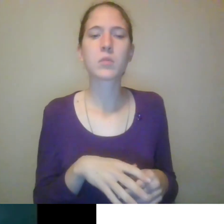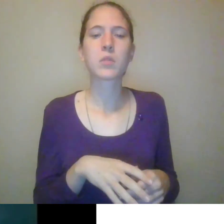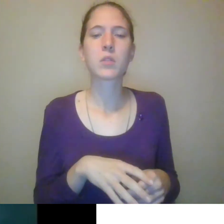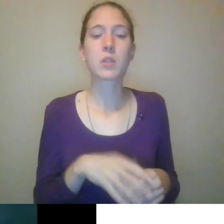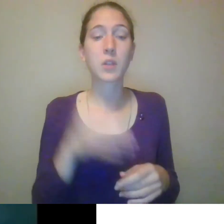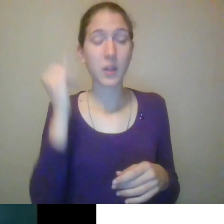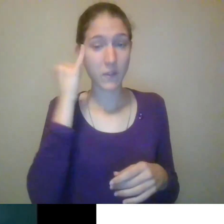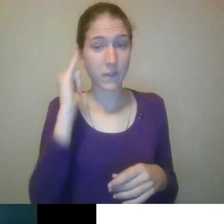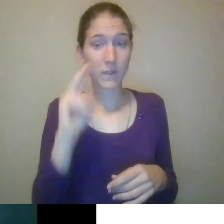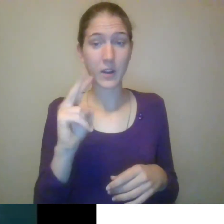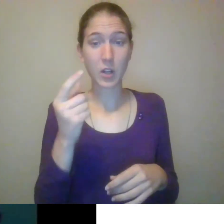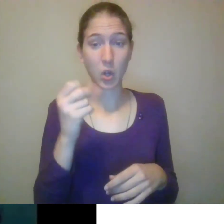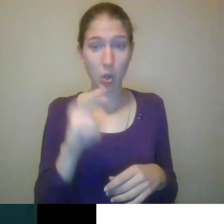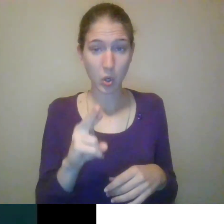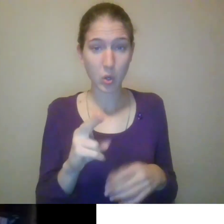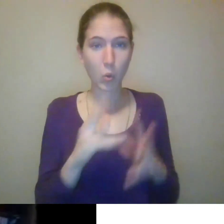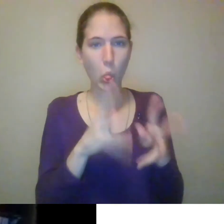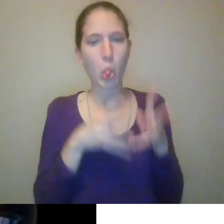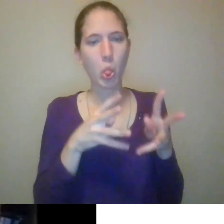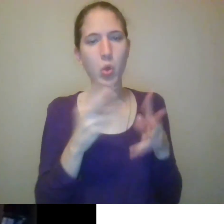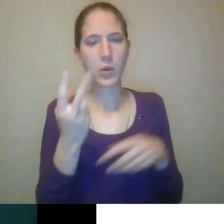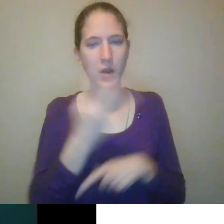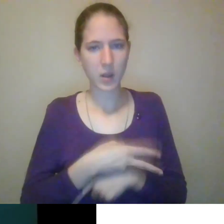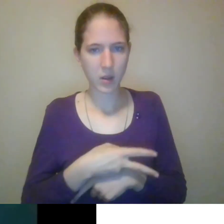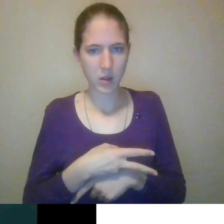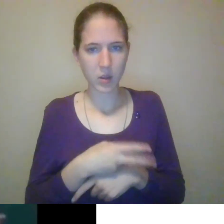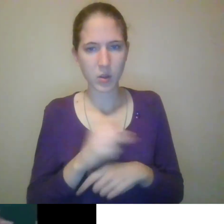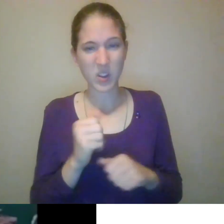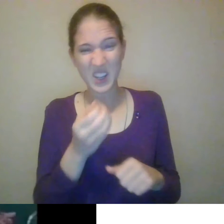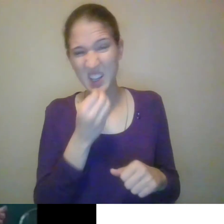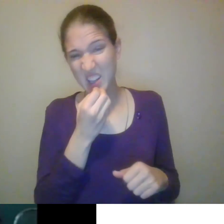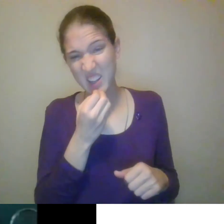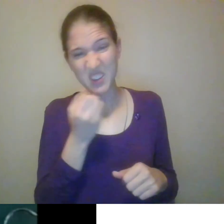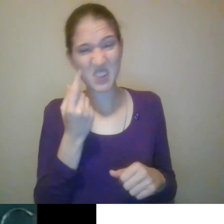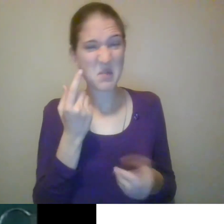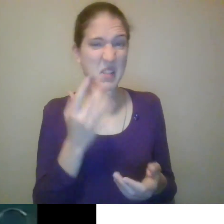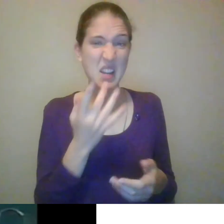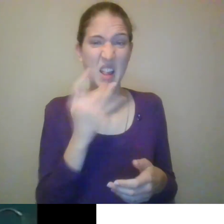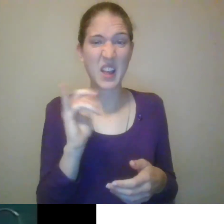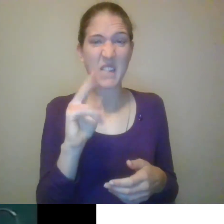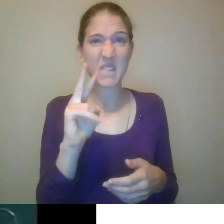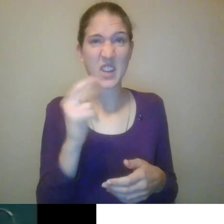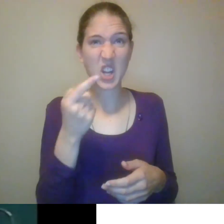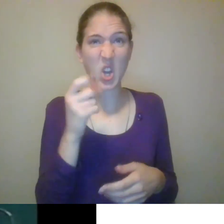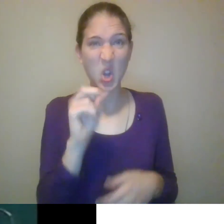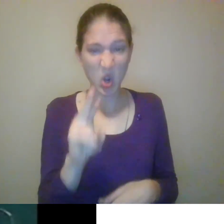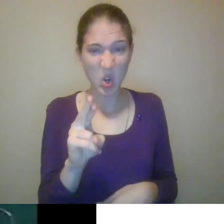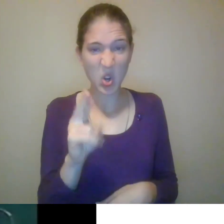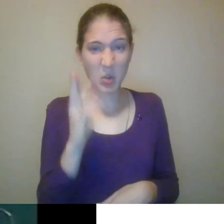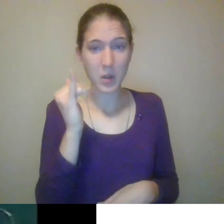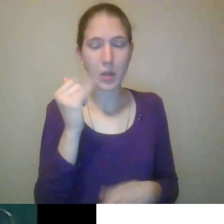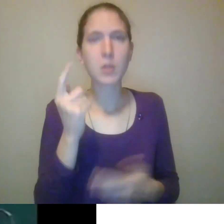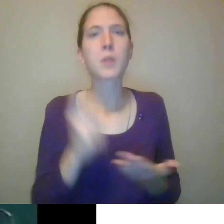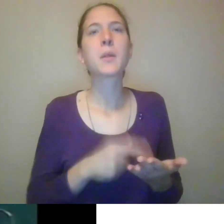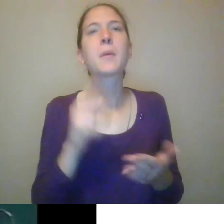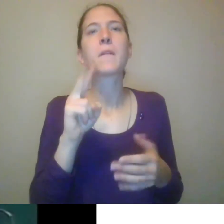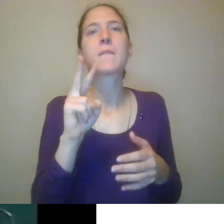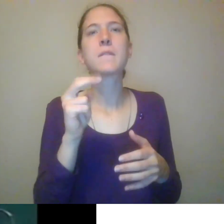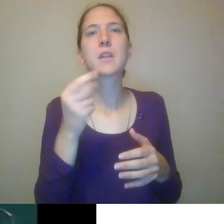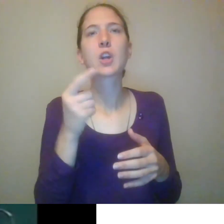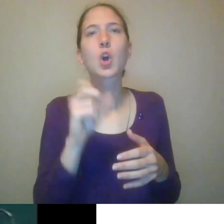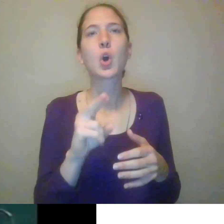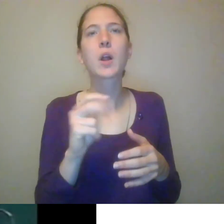days. Okay. Now you can try it at home. Can you eat that? Yeah, you can eat this egg. Now it may have a vinegary taste to it because sometimes vinegar